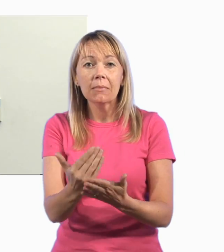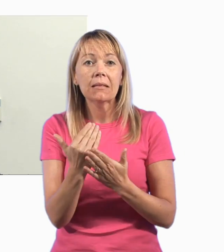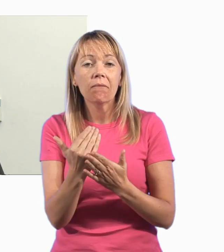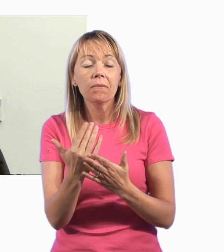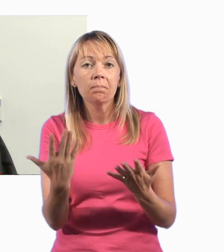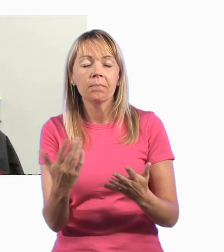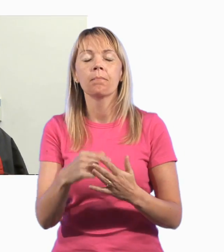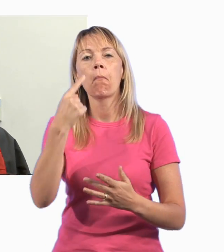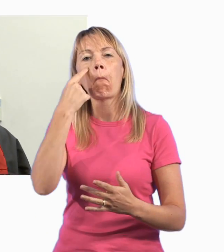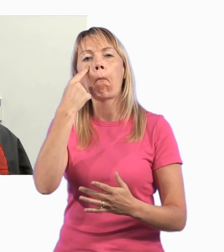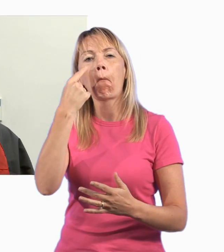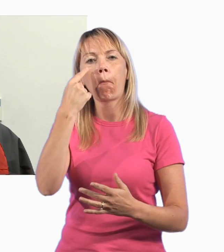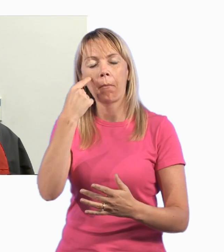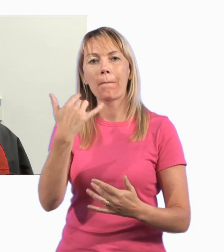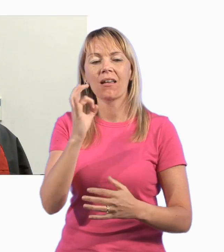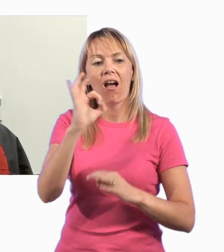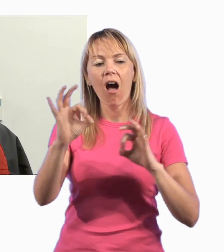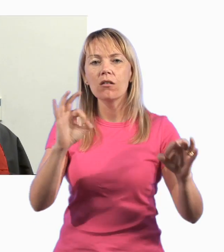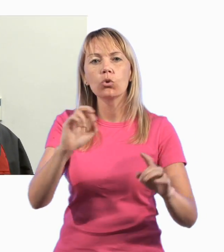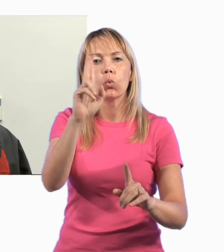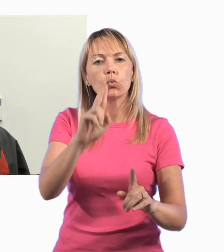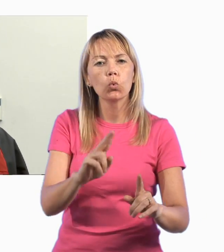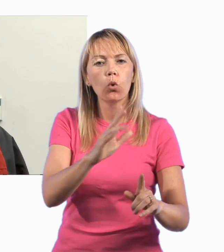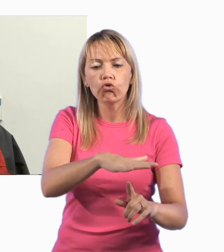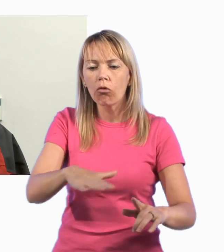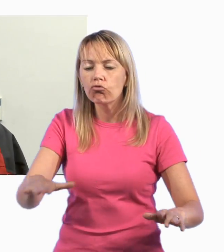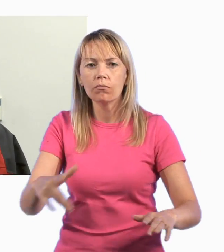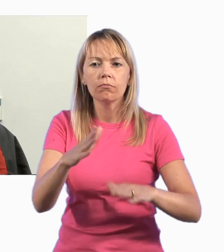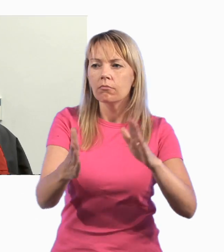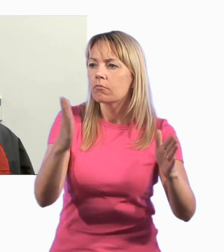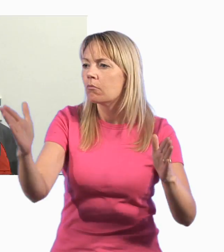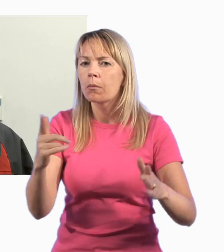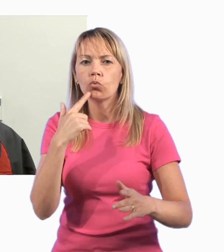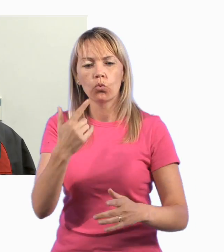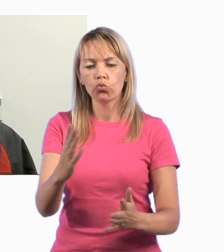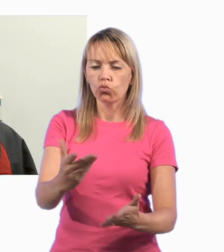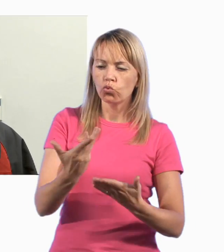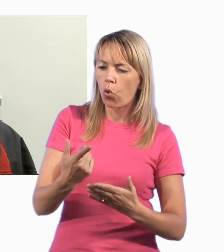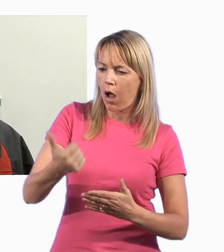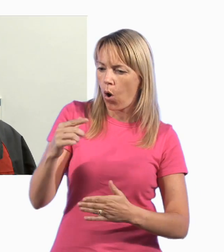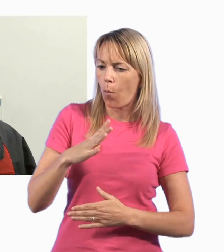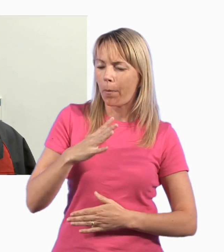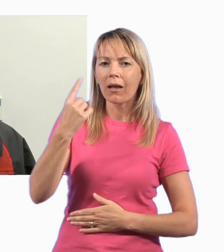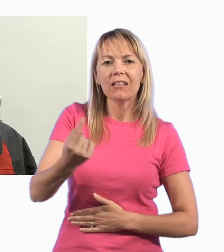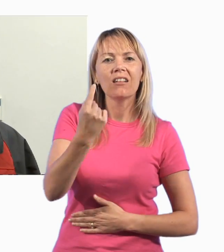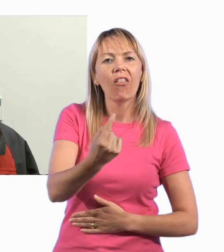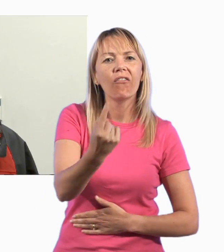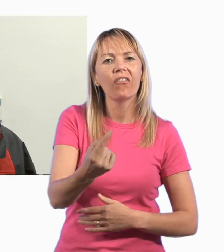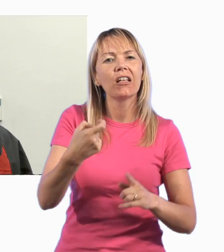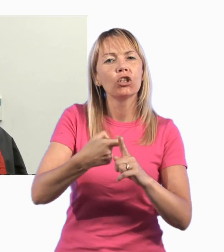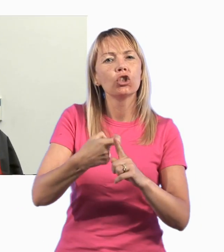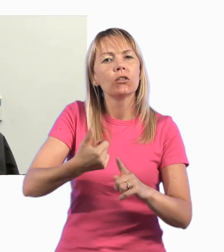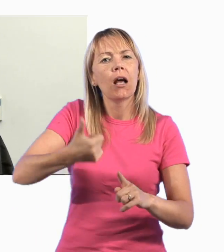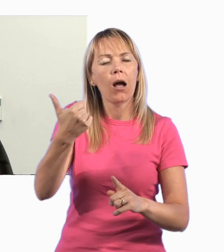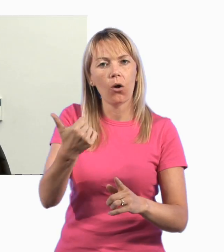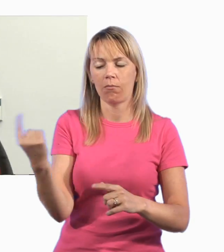Well, to test all this out, we asked some school pupils from around the country to show us what they do in preparing food in their own kitchens. And I've come here today